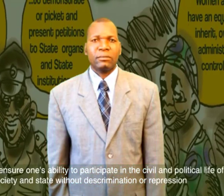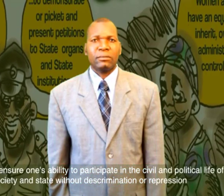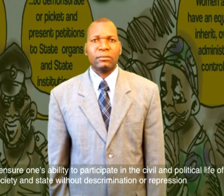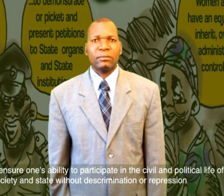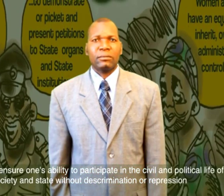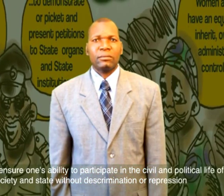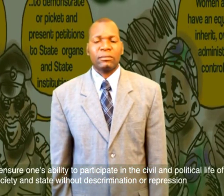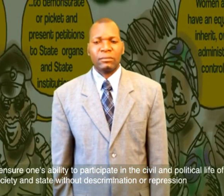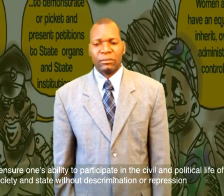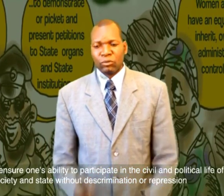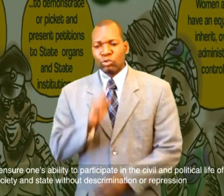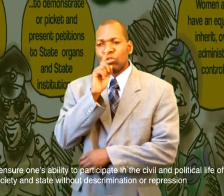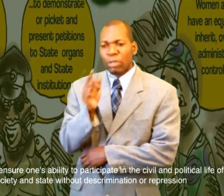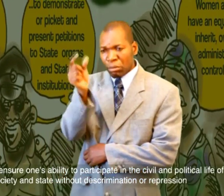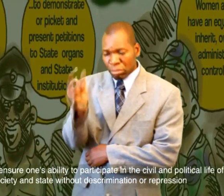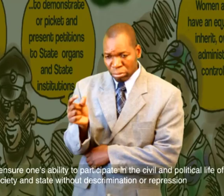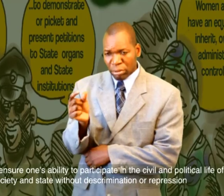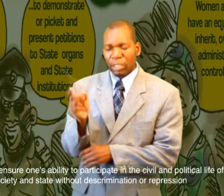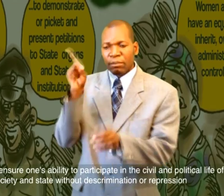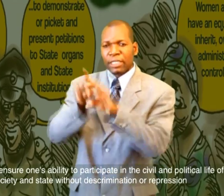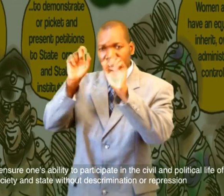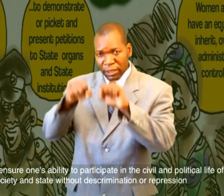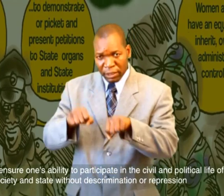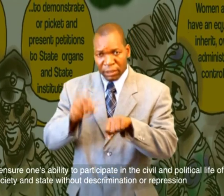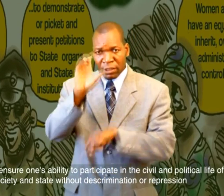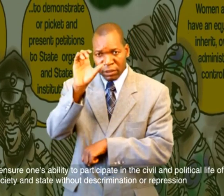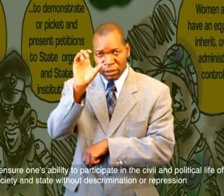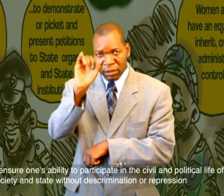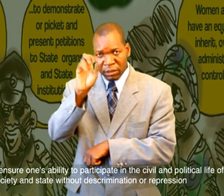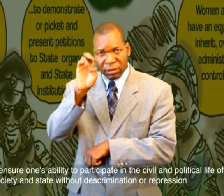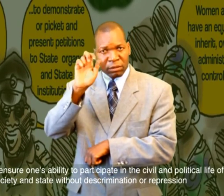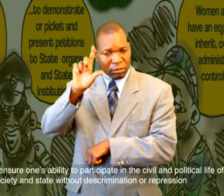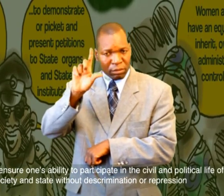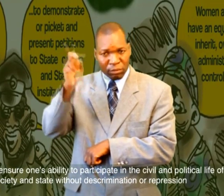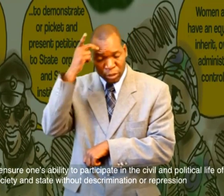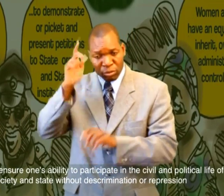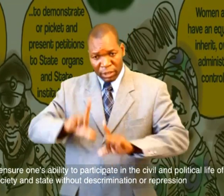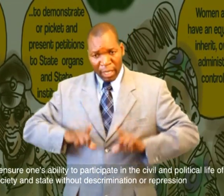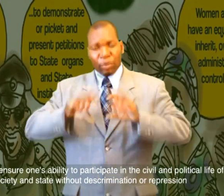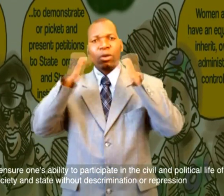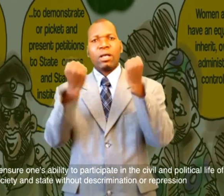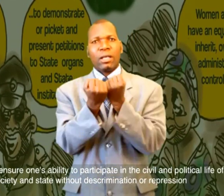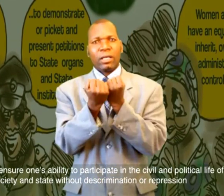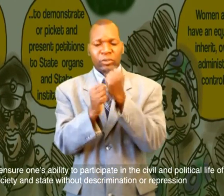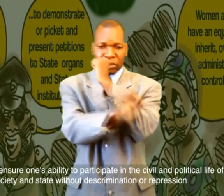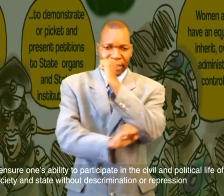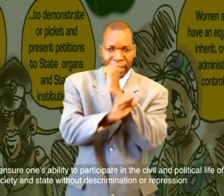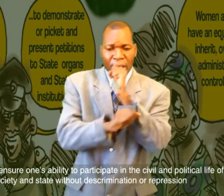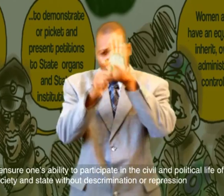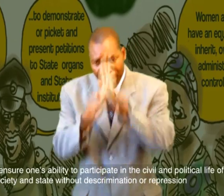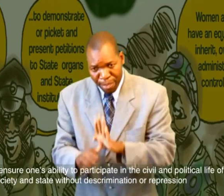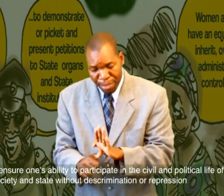They ensure one's ability to participate in the civil and political life of the society and state without discrimination or